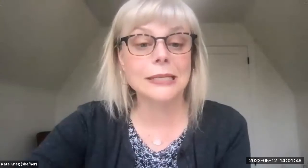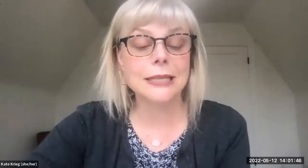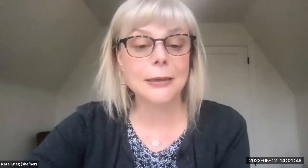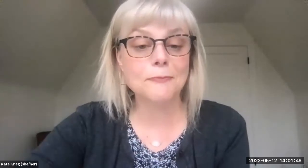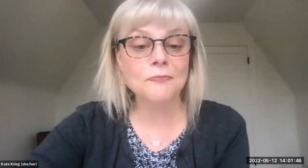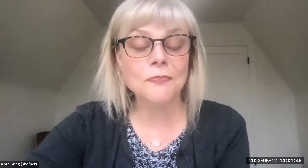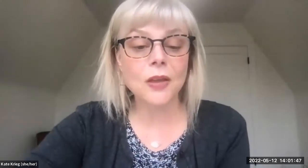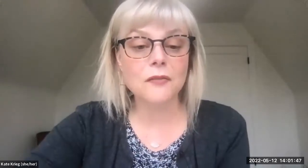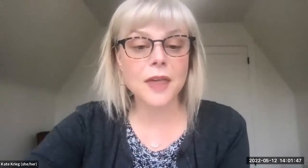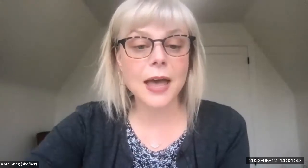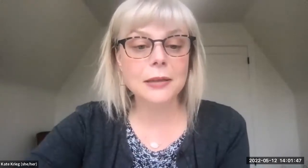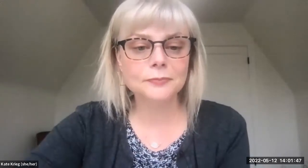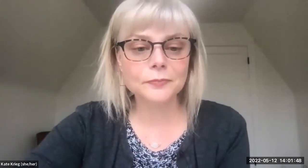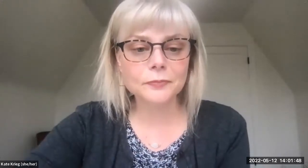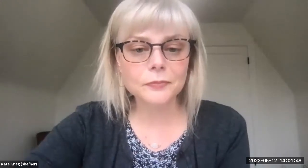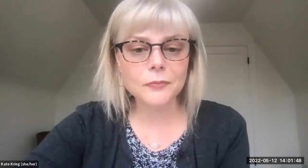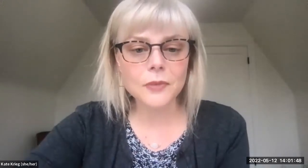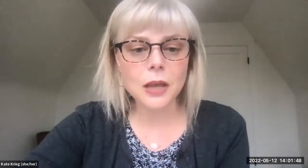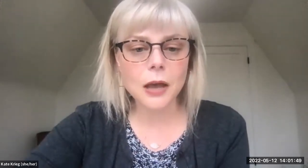through the mindset of that.